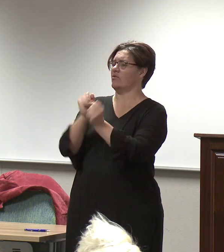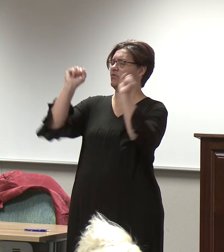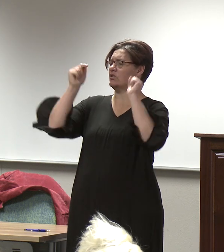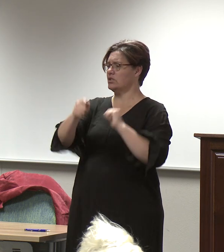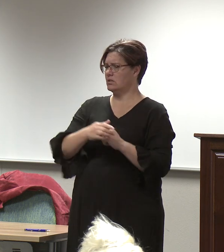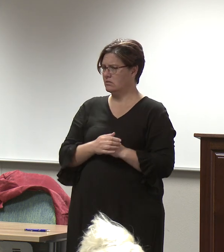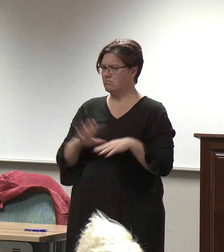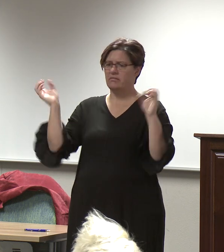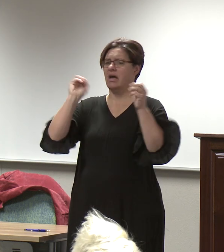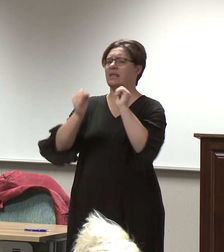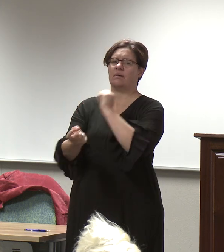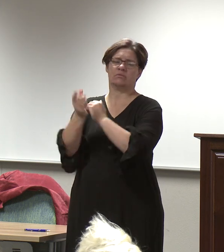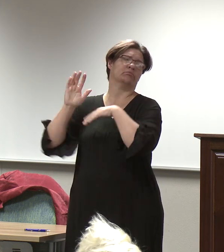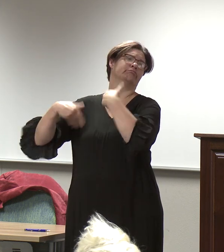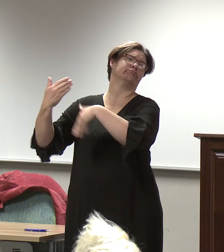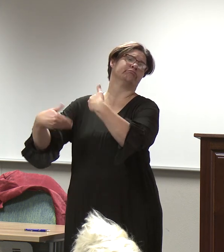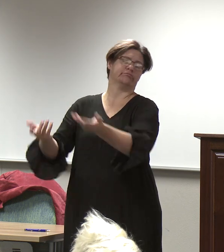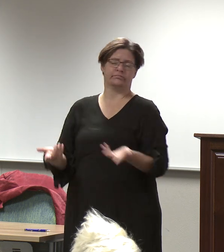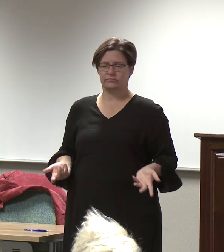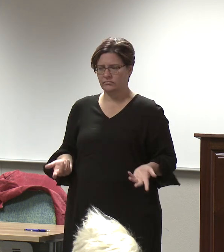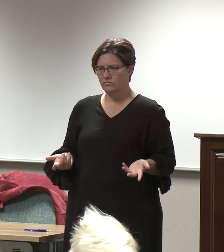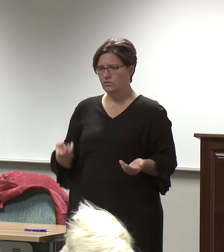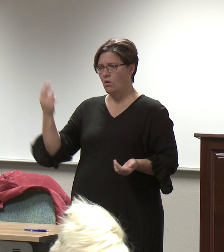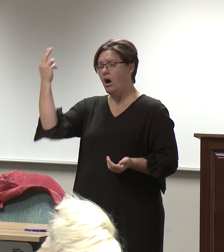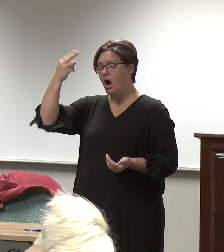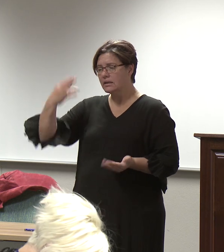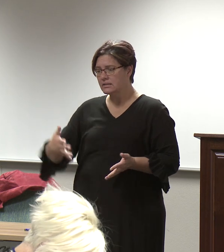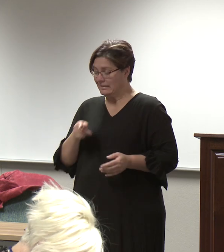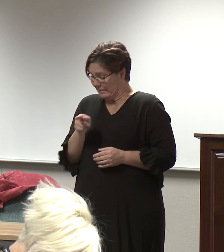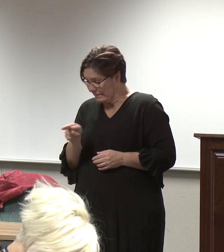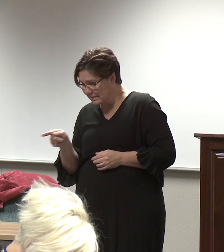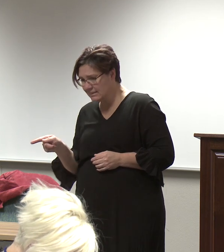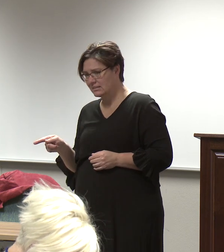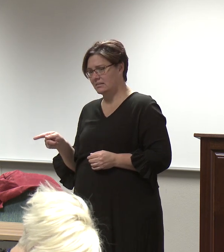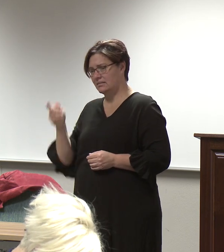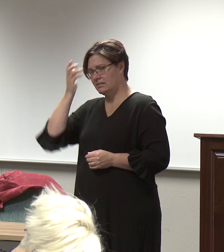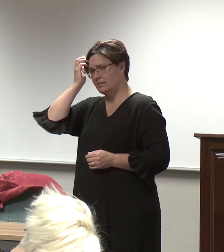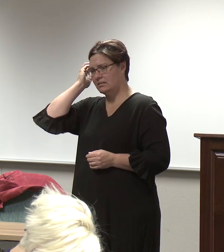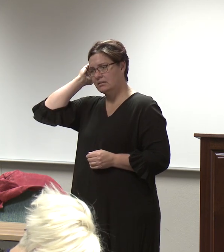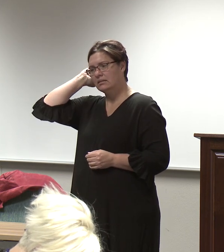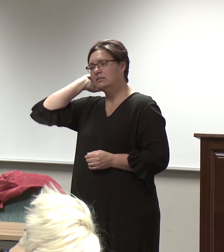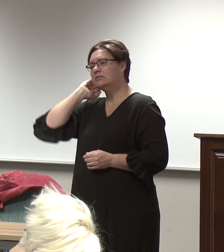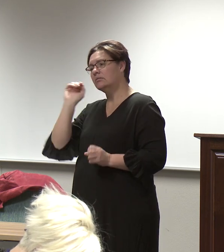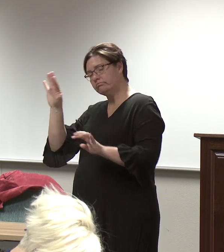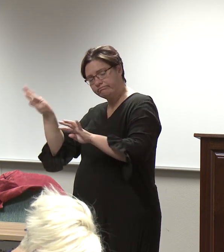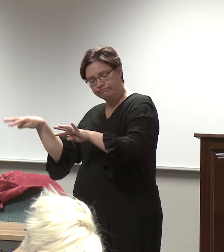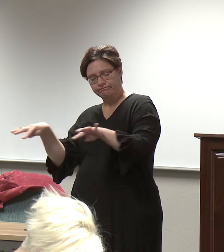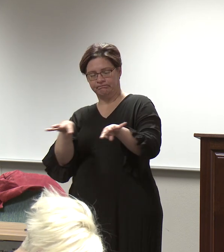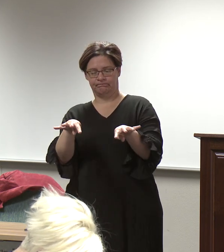No, nothing happens. We go on. So the artists are the ones that are, you know, calling our